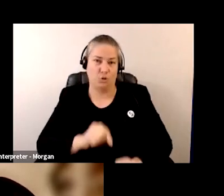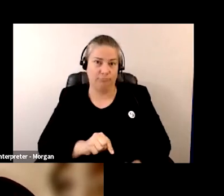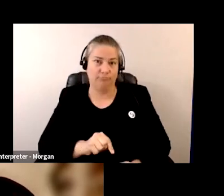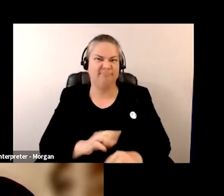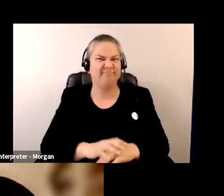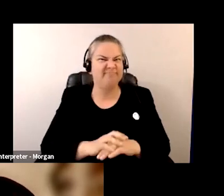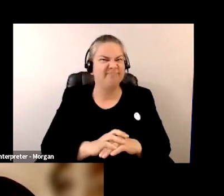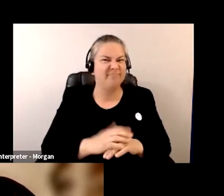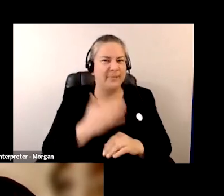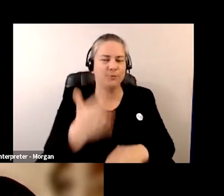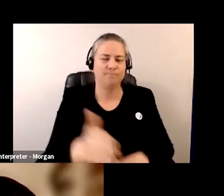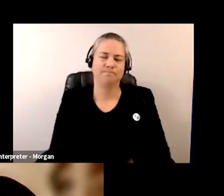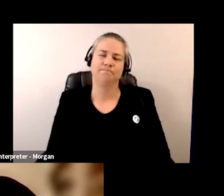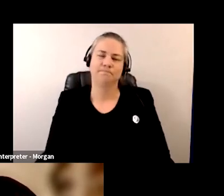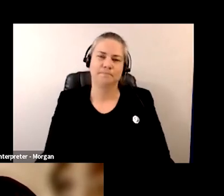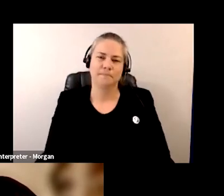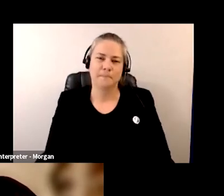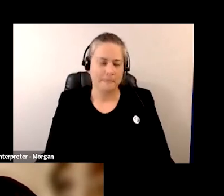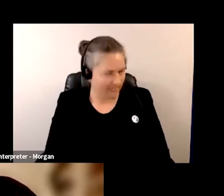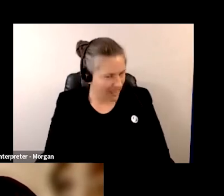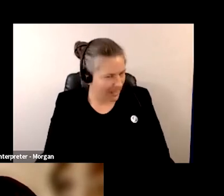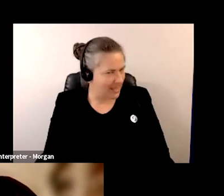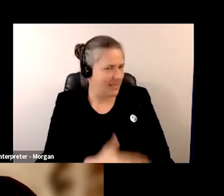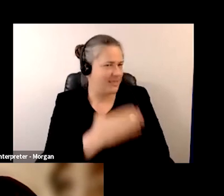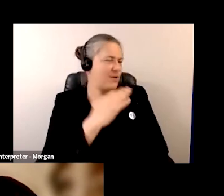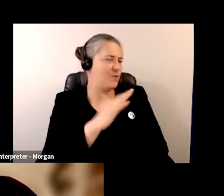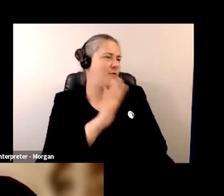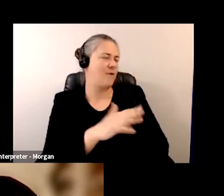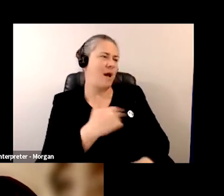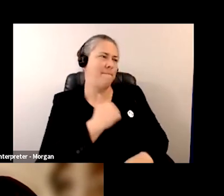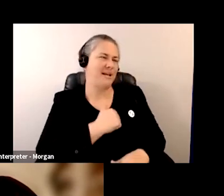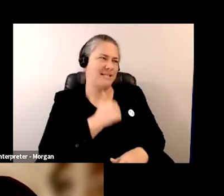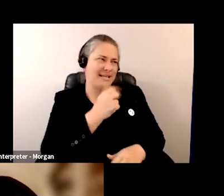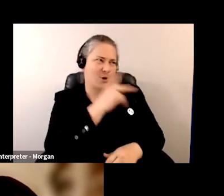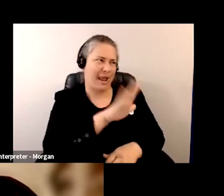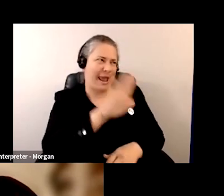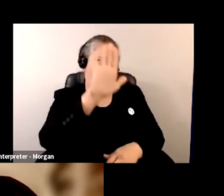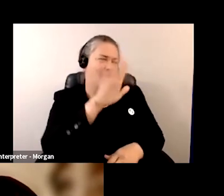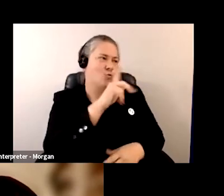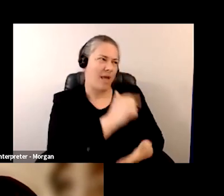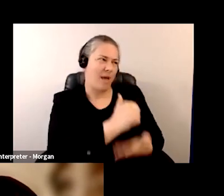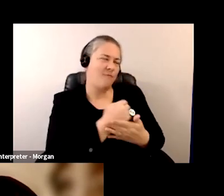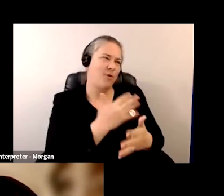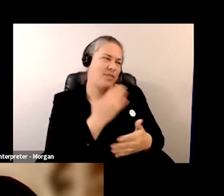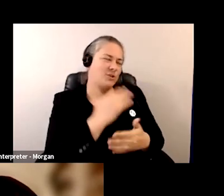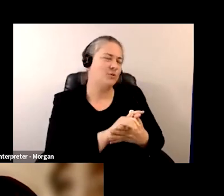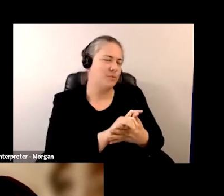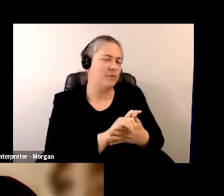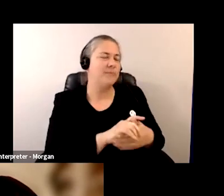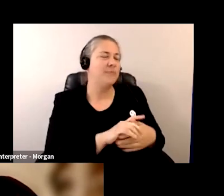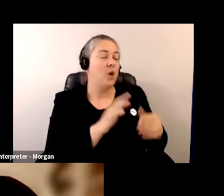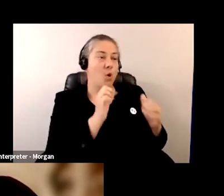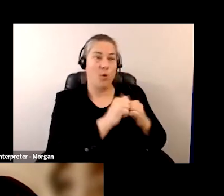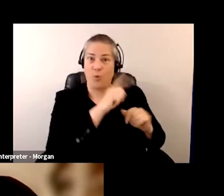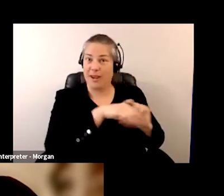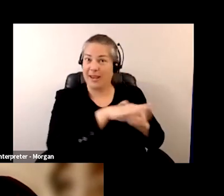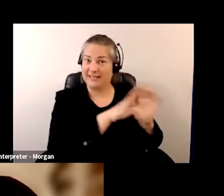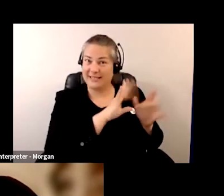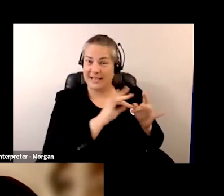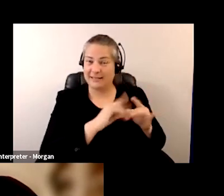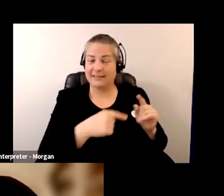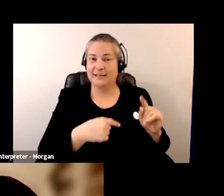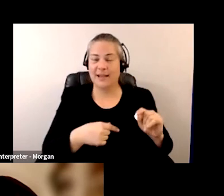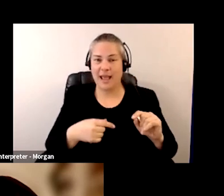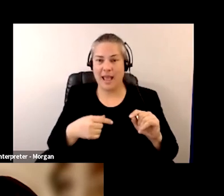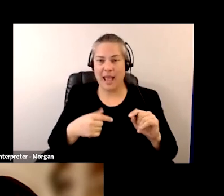Thanks. Great, really helpful, and apologize for not seeing your hand, David. So along those lines, I